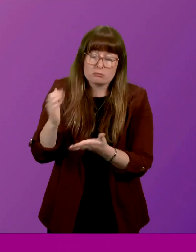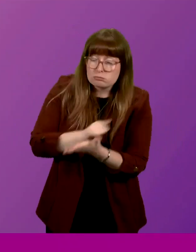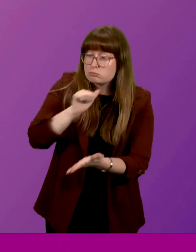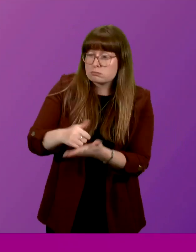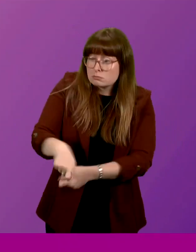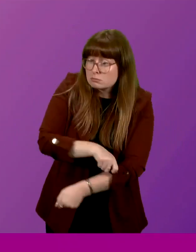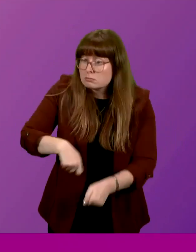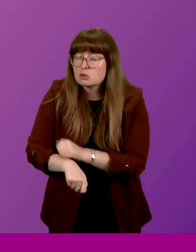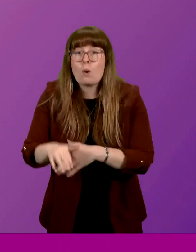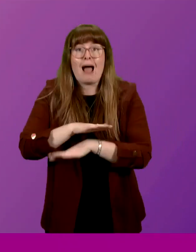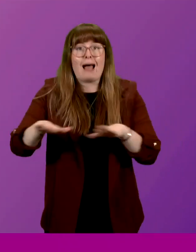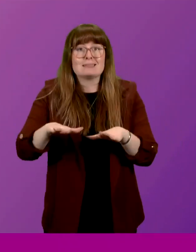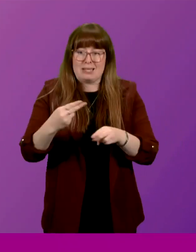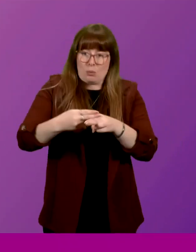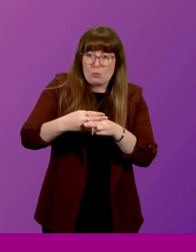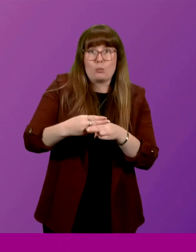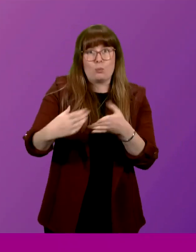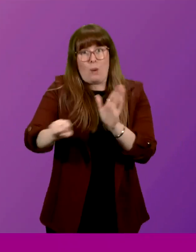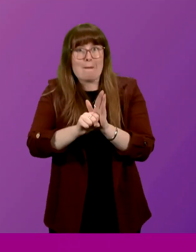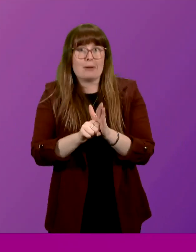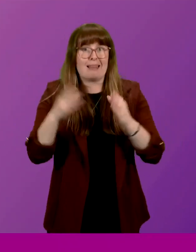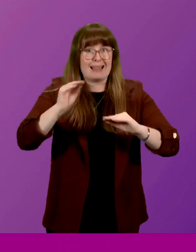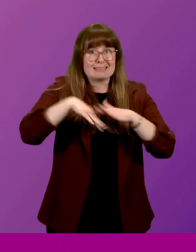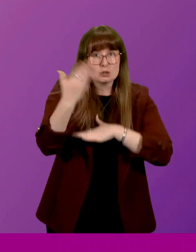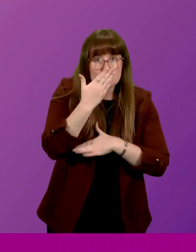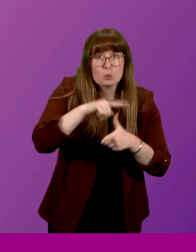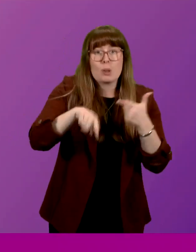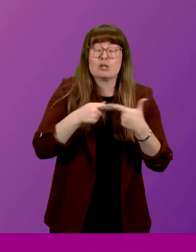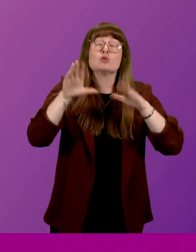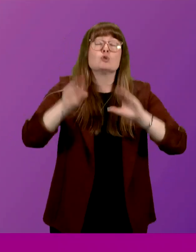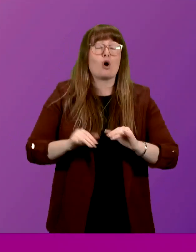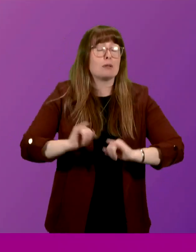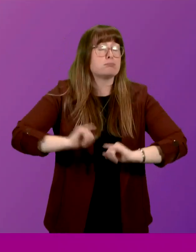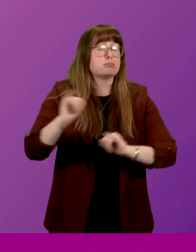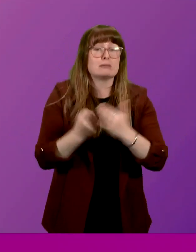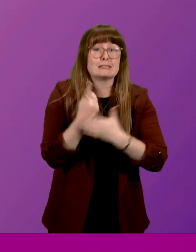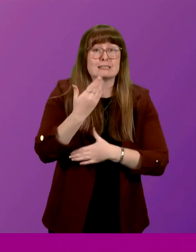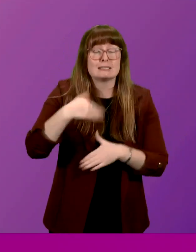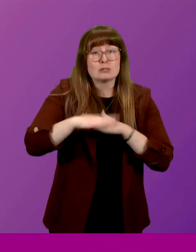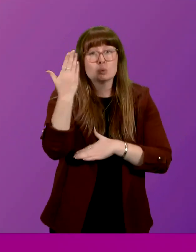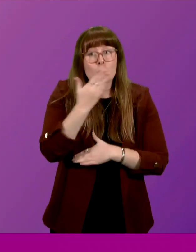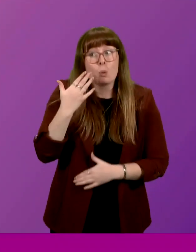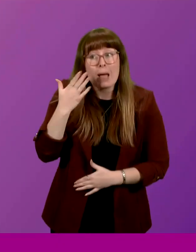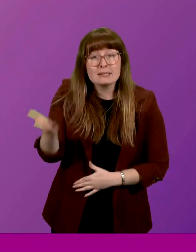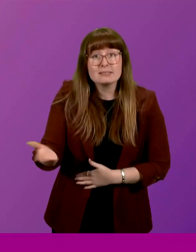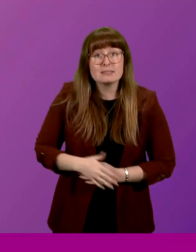as anti-weapon lessons in classrooms? And finally, stop these horrific incidents? First